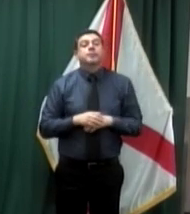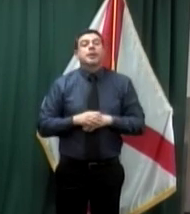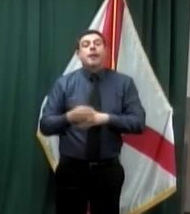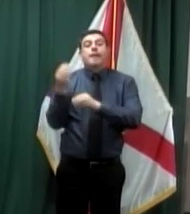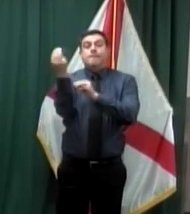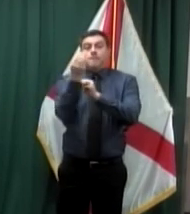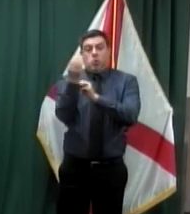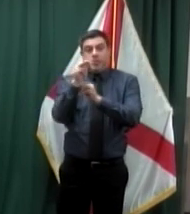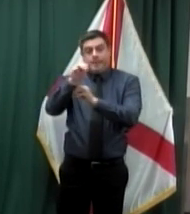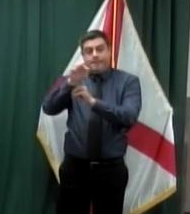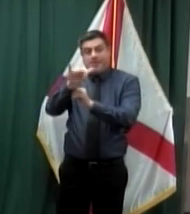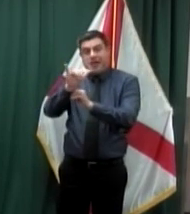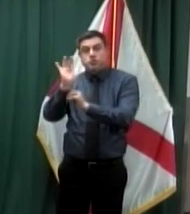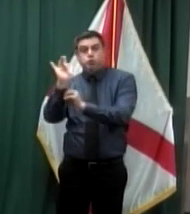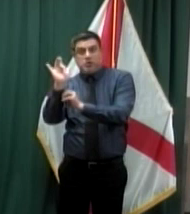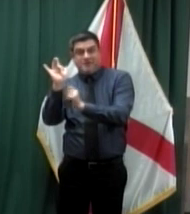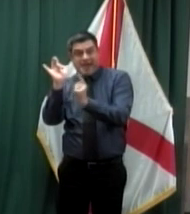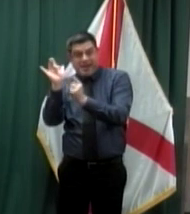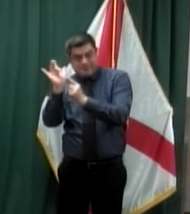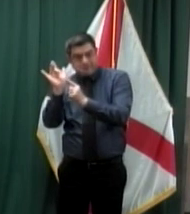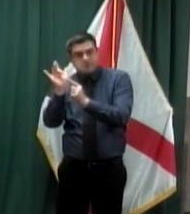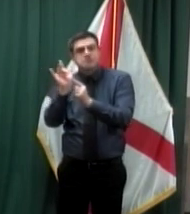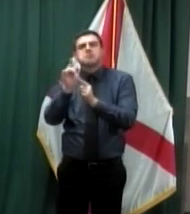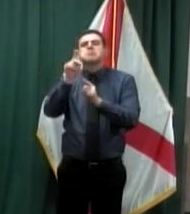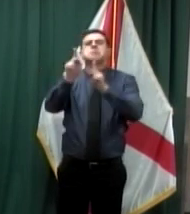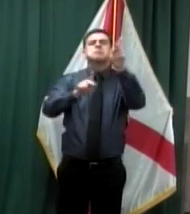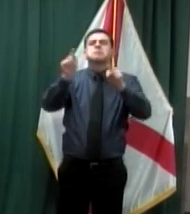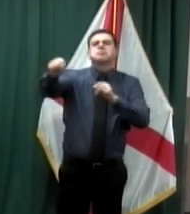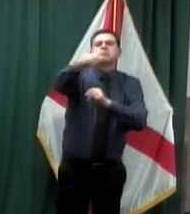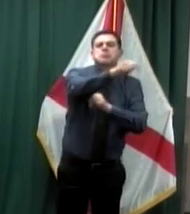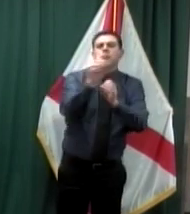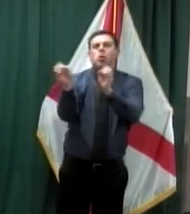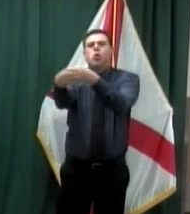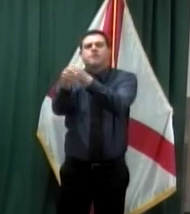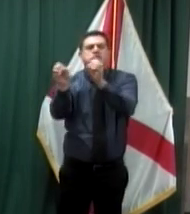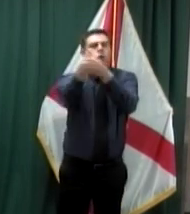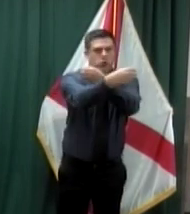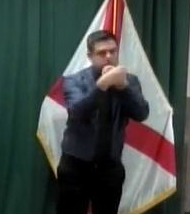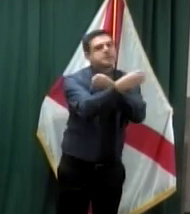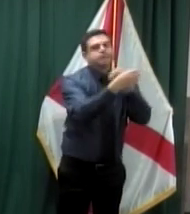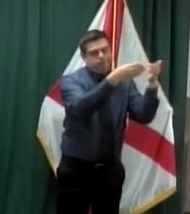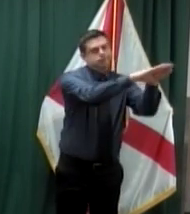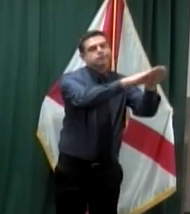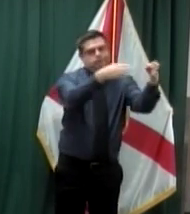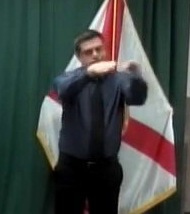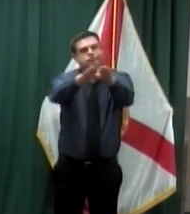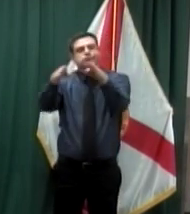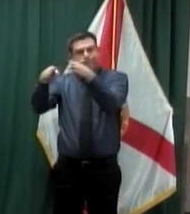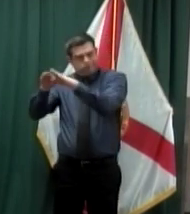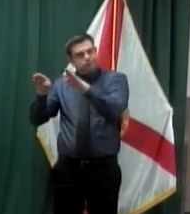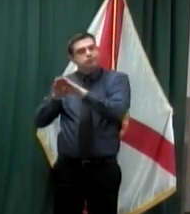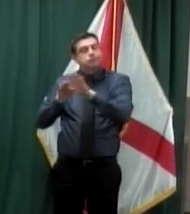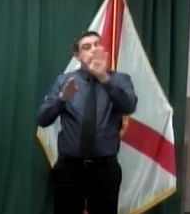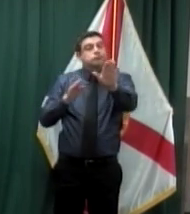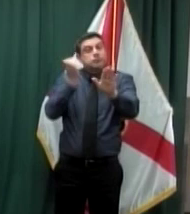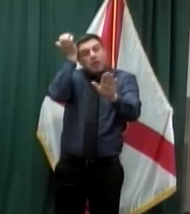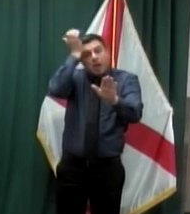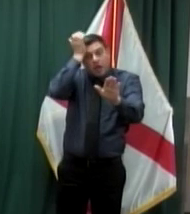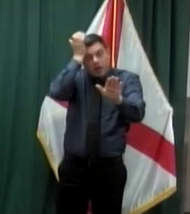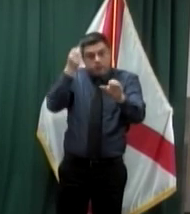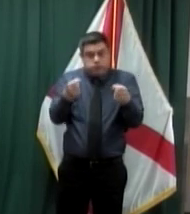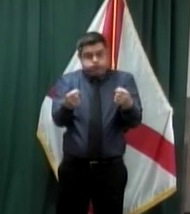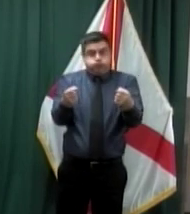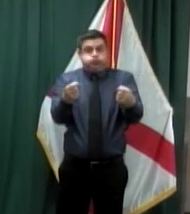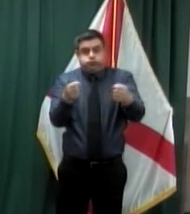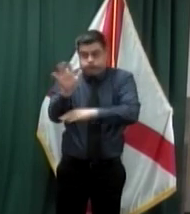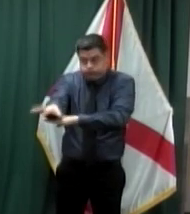of Memorial Day. However, the landfill and transfer stations will remain open for regularly scheduled solid waste collection will